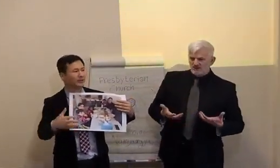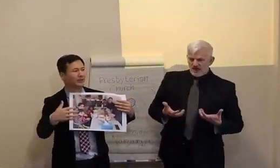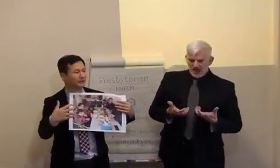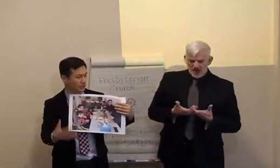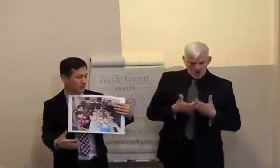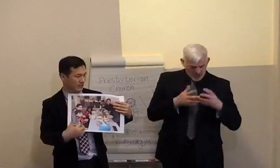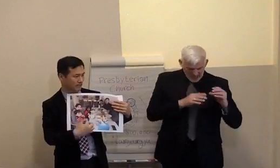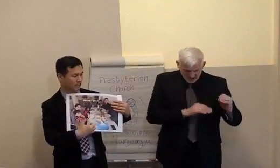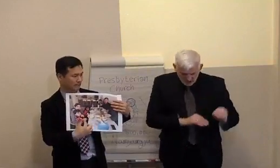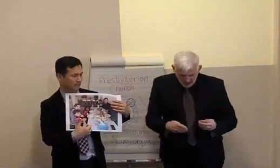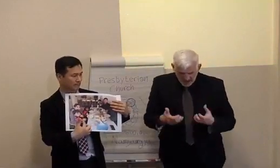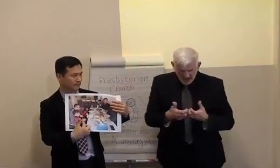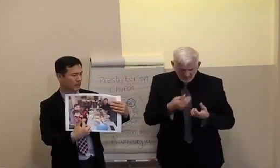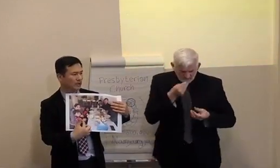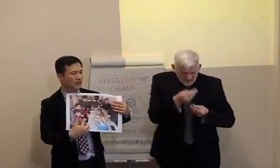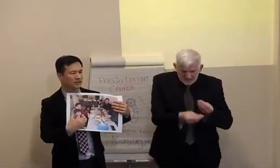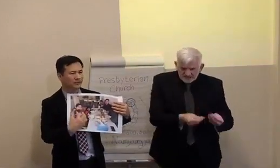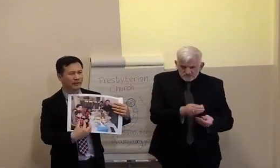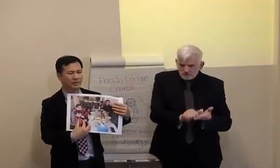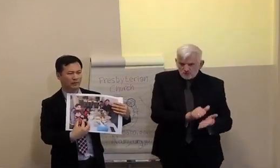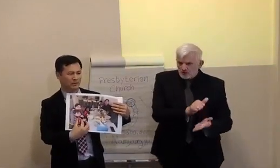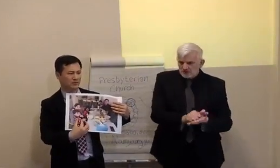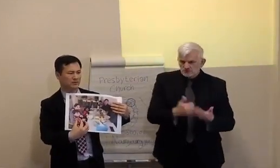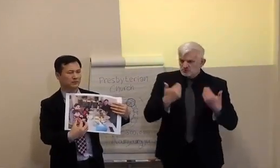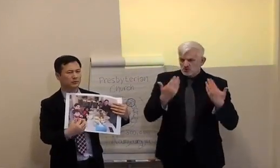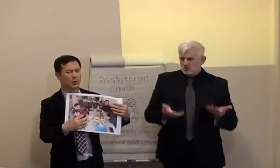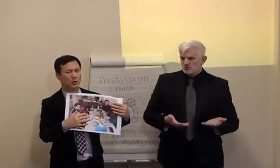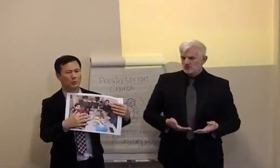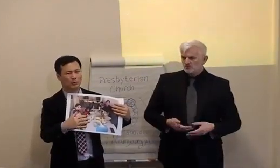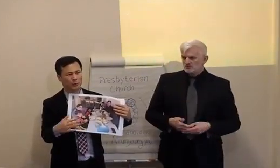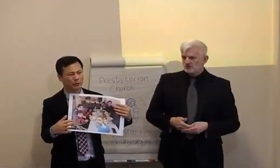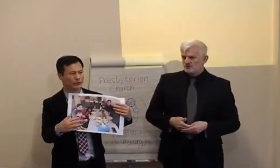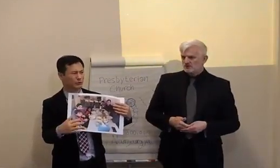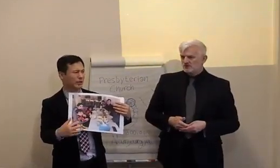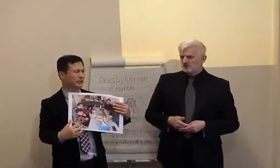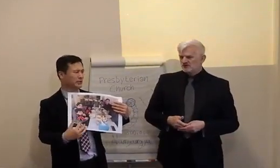and feed him. The family was so poor situation.